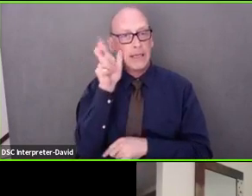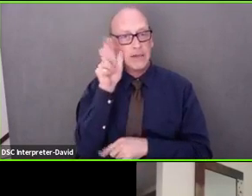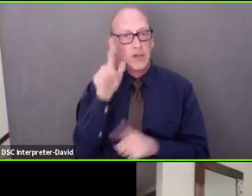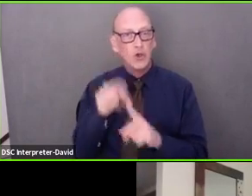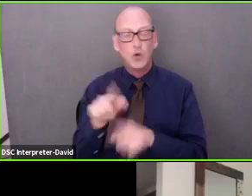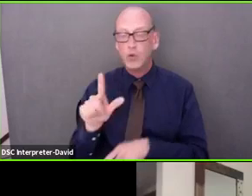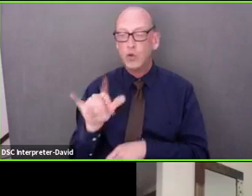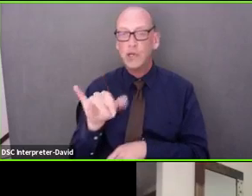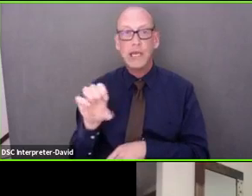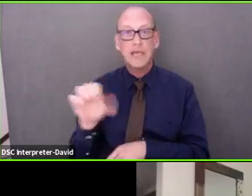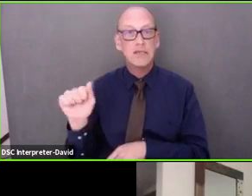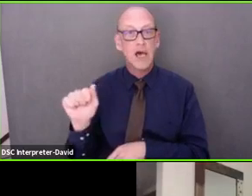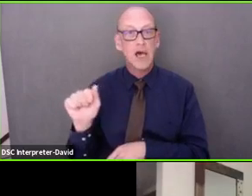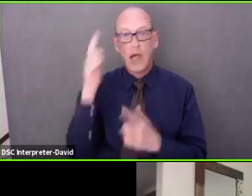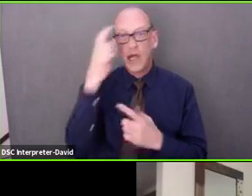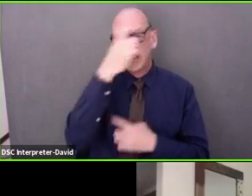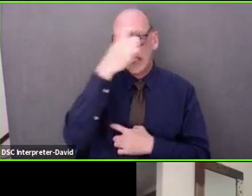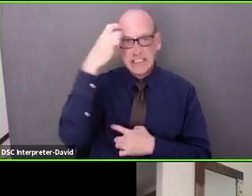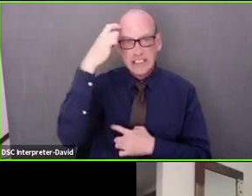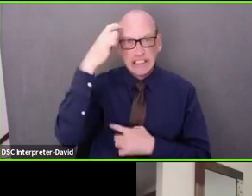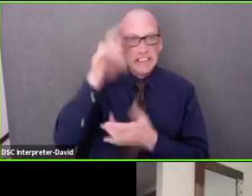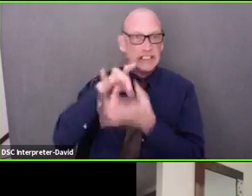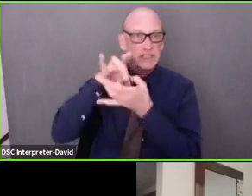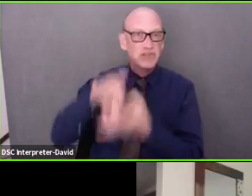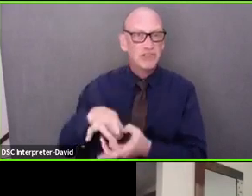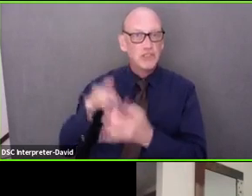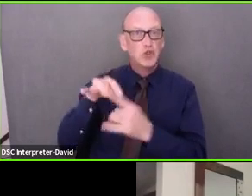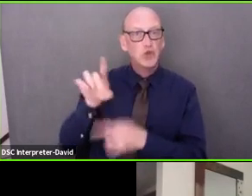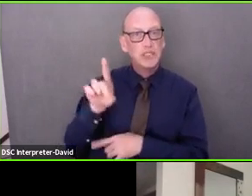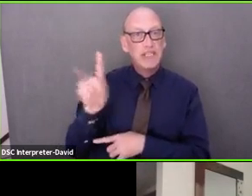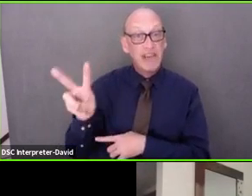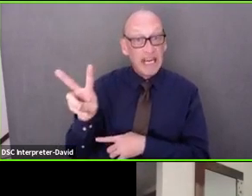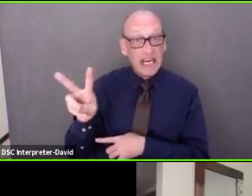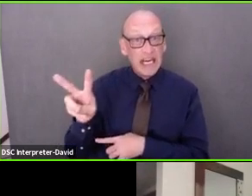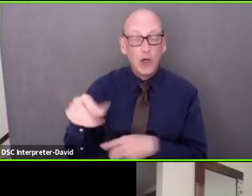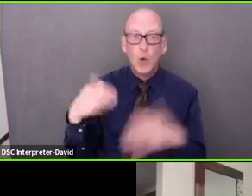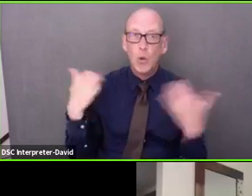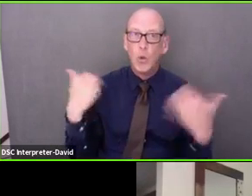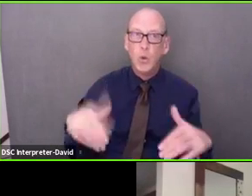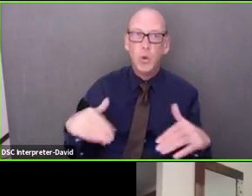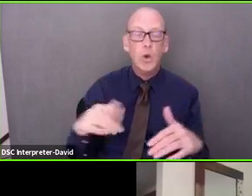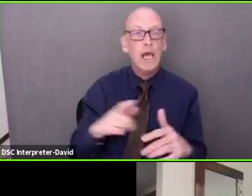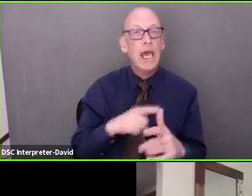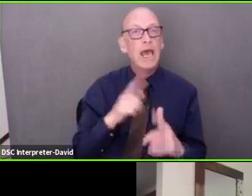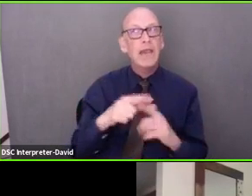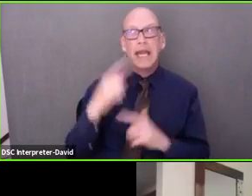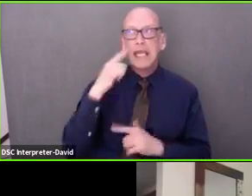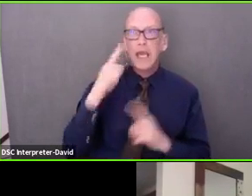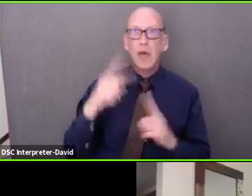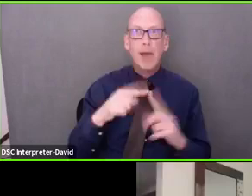the trauma related to domestic violence and thinking